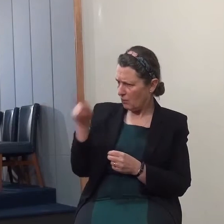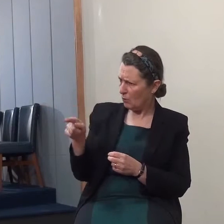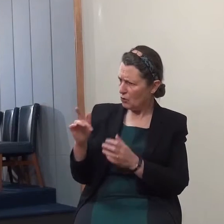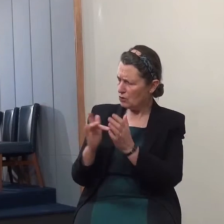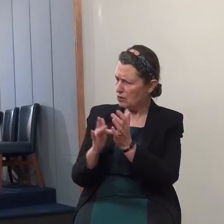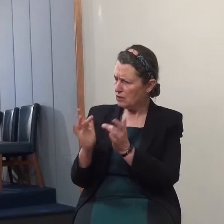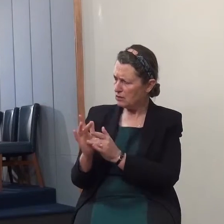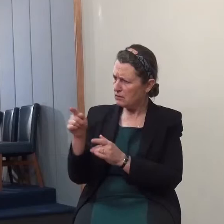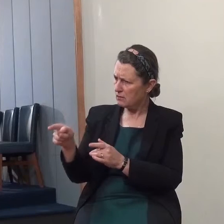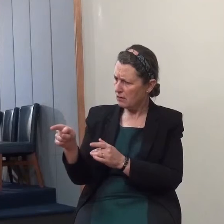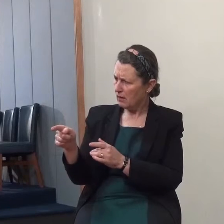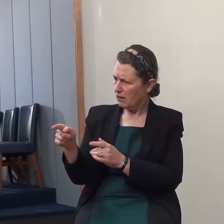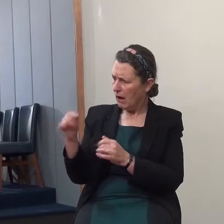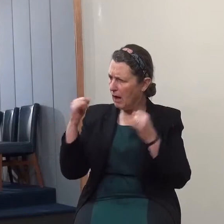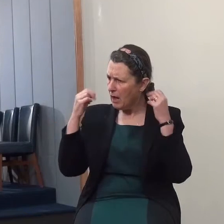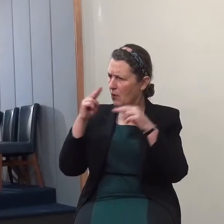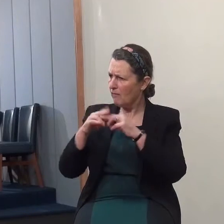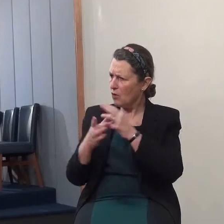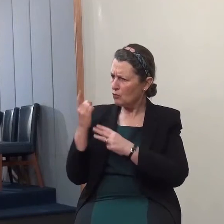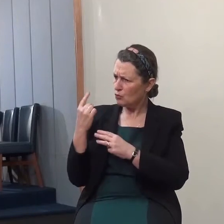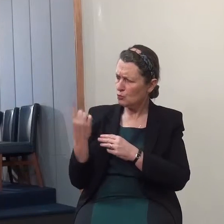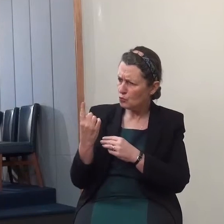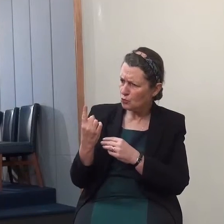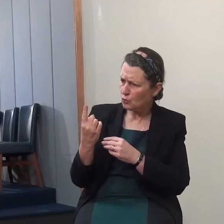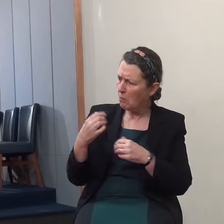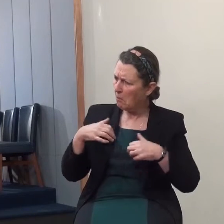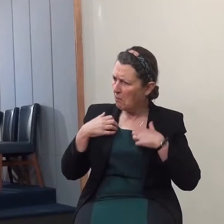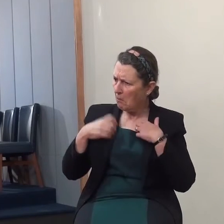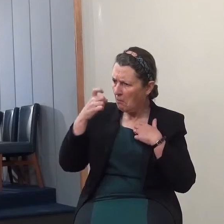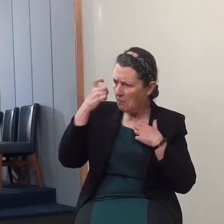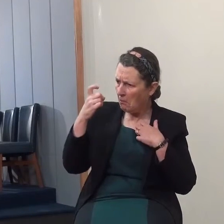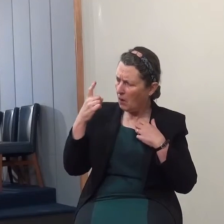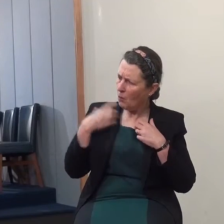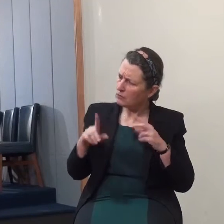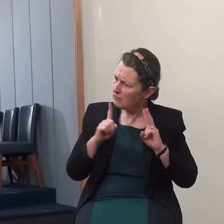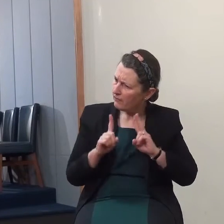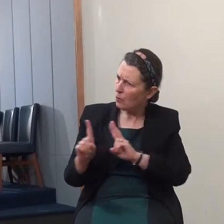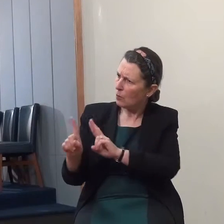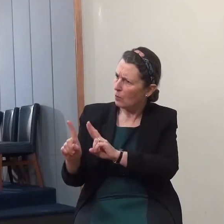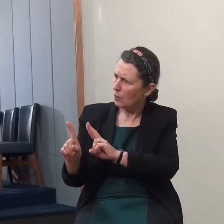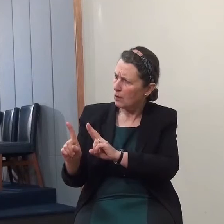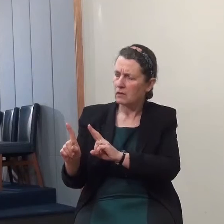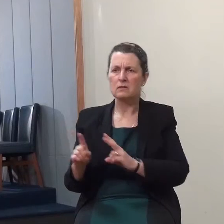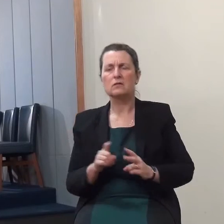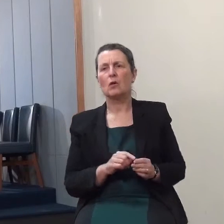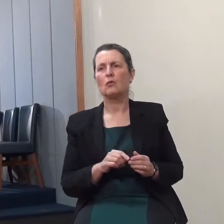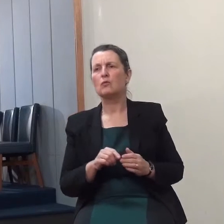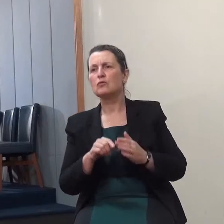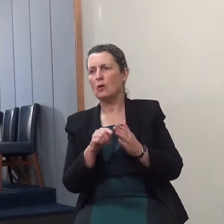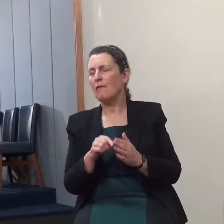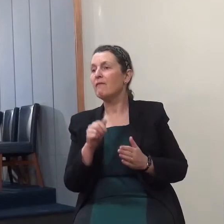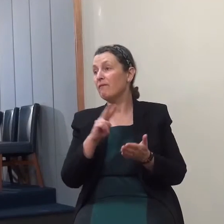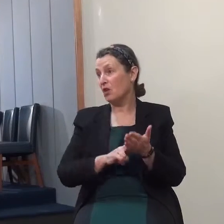and even a third call for some of the disciples. Verse 38 of John chapter 1, "Then Jesus turned